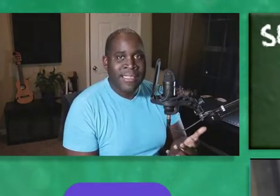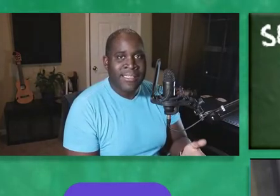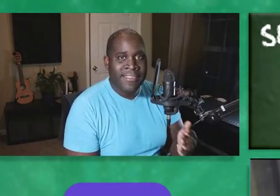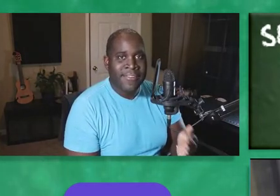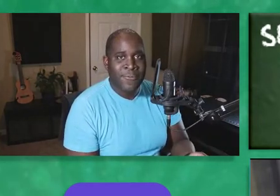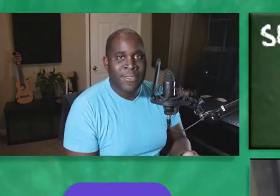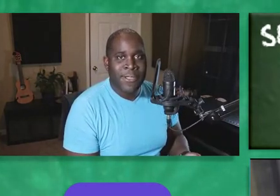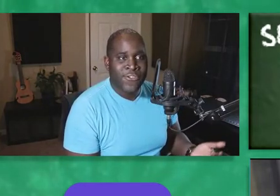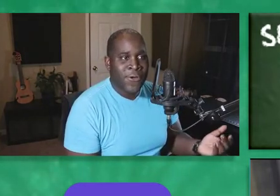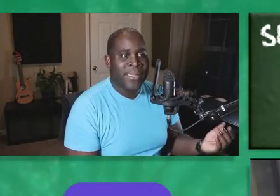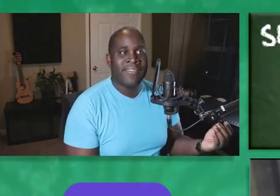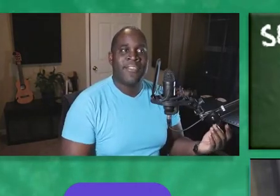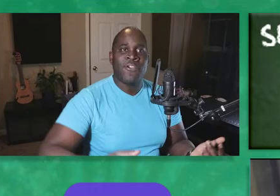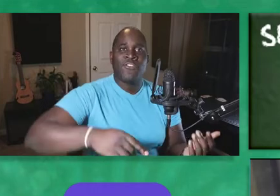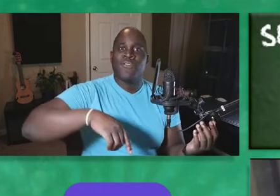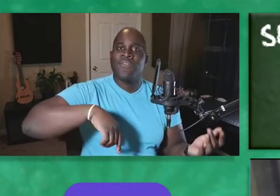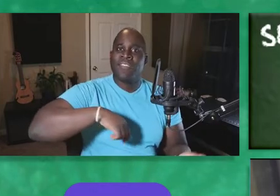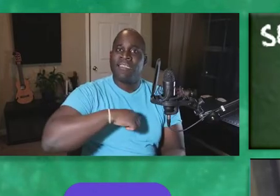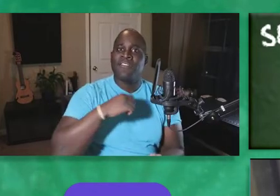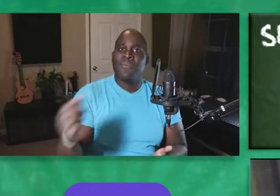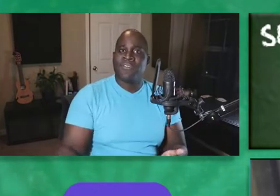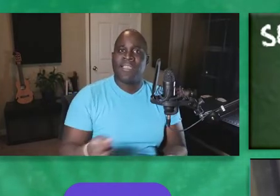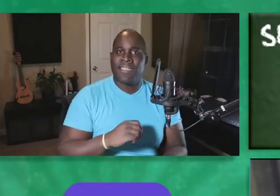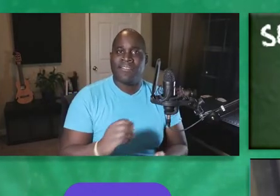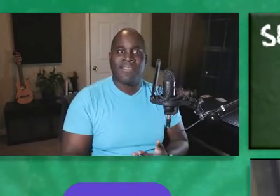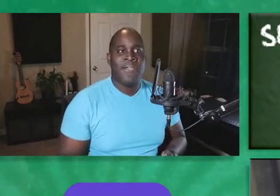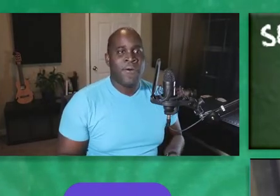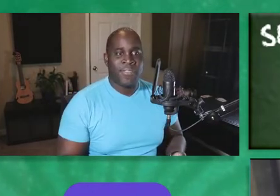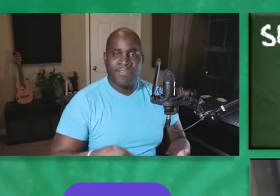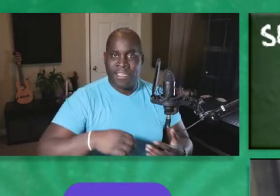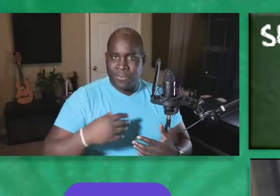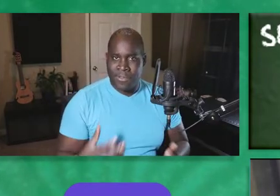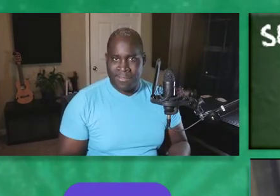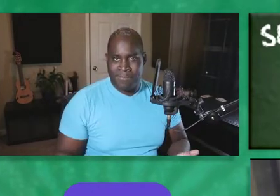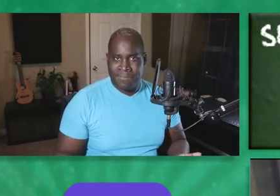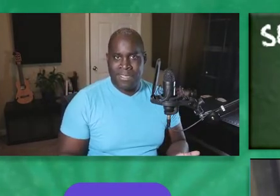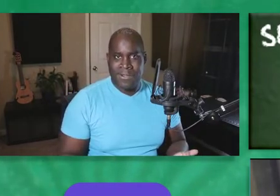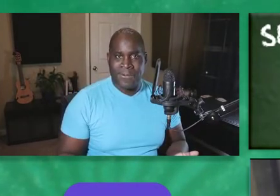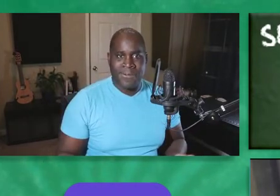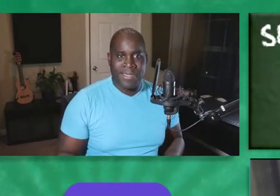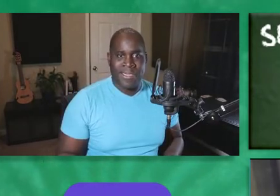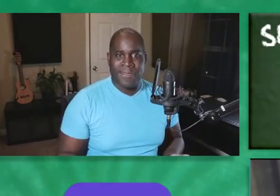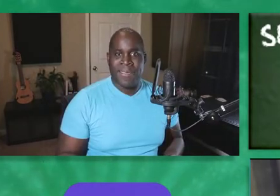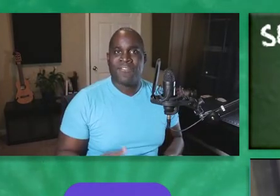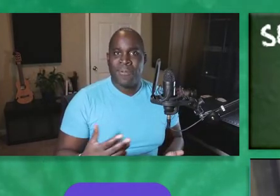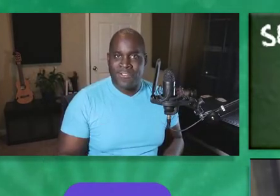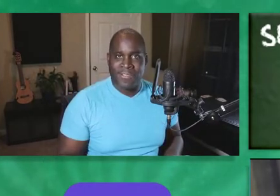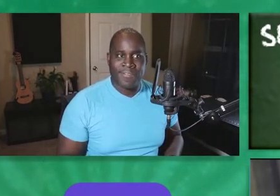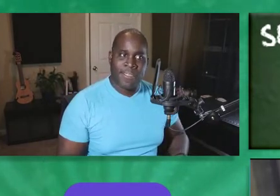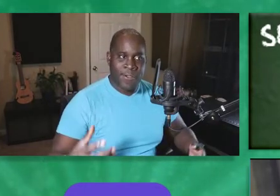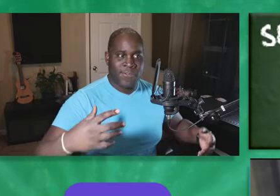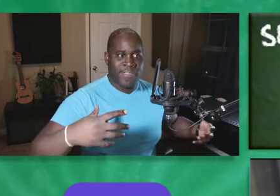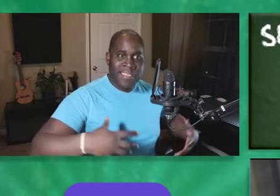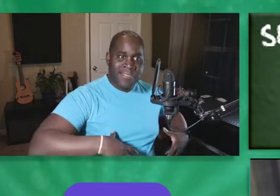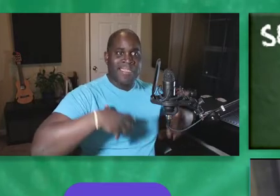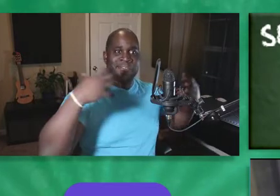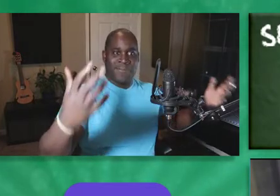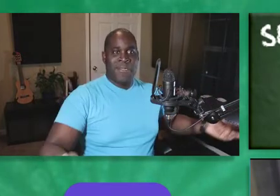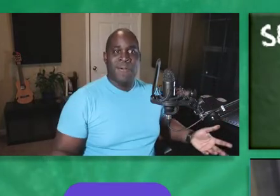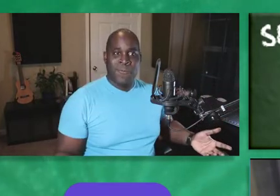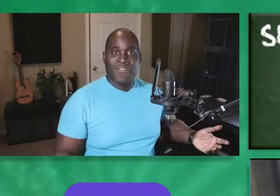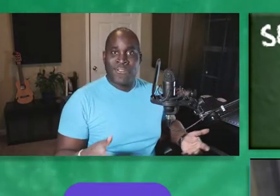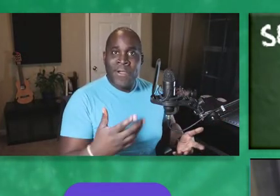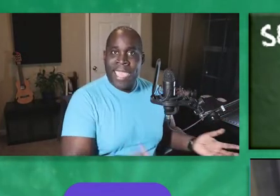why I'm saying, like, this is a really good show, because they aren't just using the textbook signs or the textbook, you know, expressions. They're saying